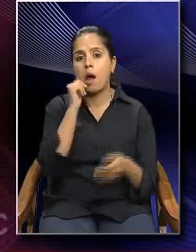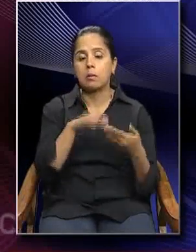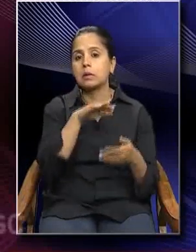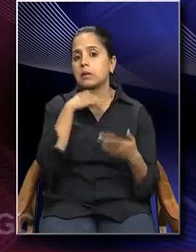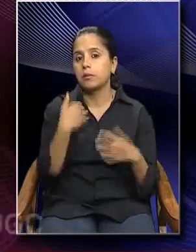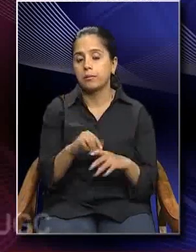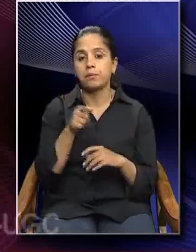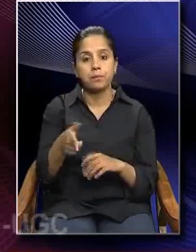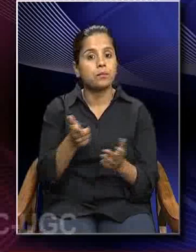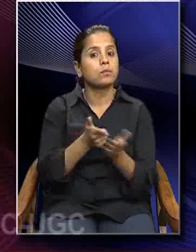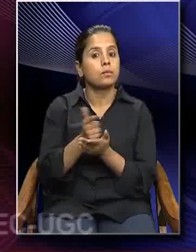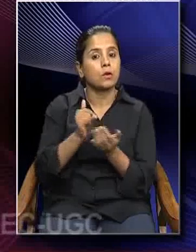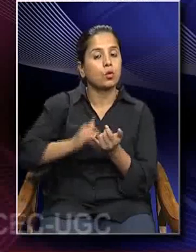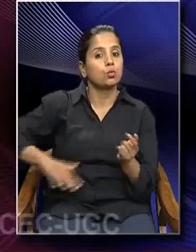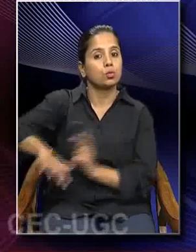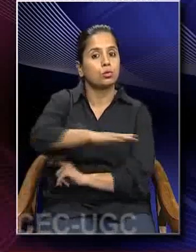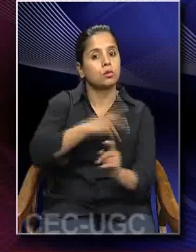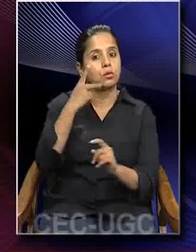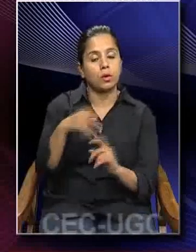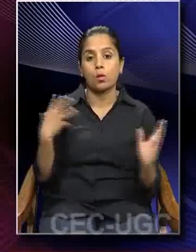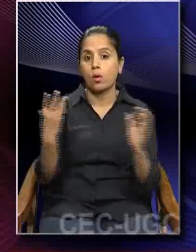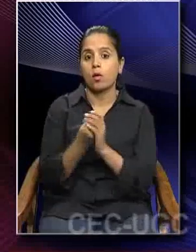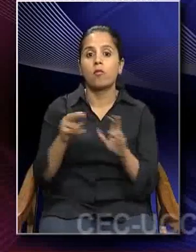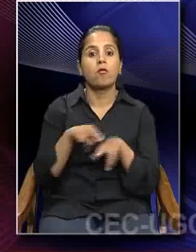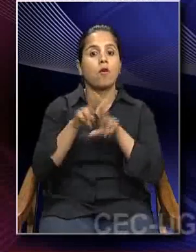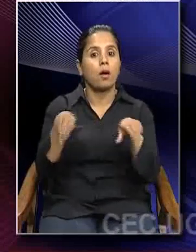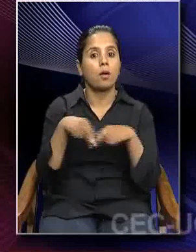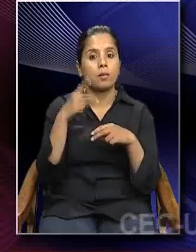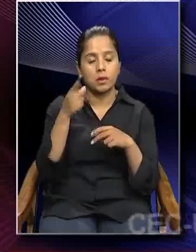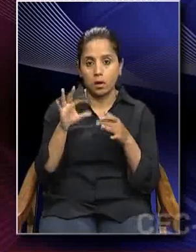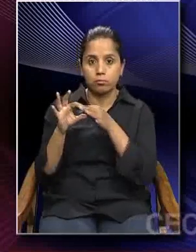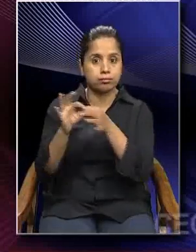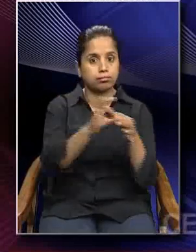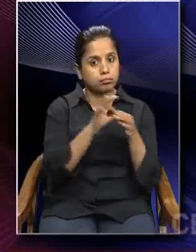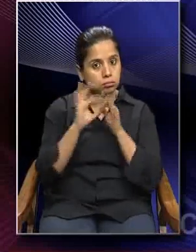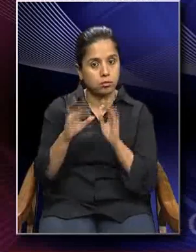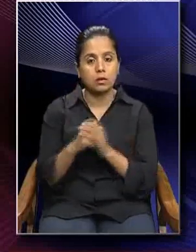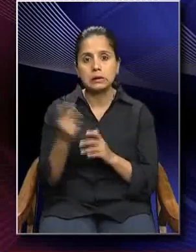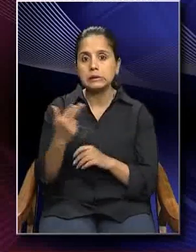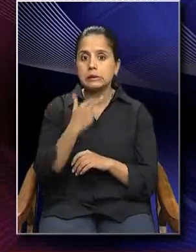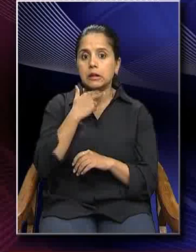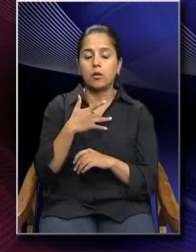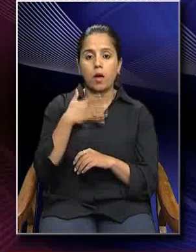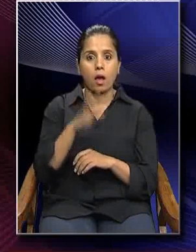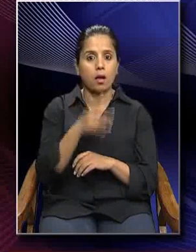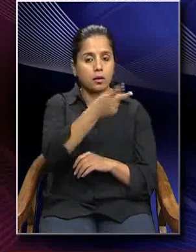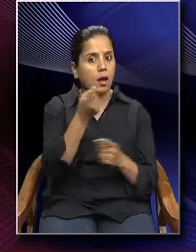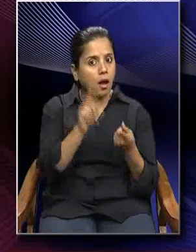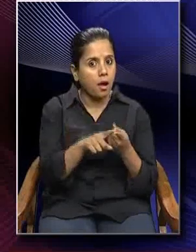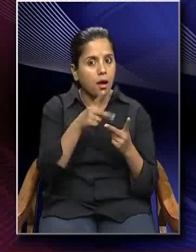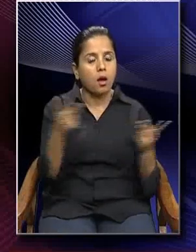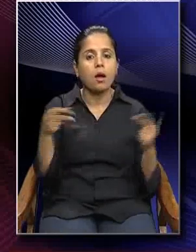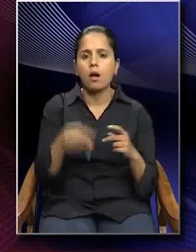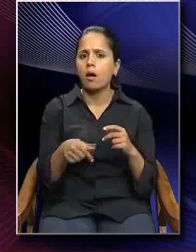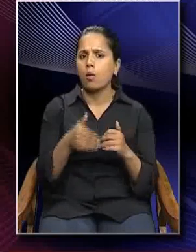agricultural society where the joint family was the unit, the threat of segmenting the